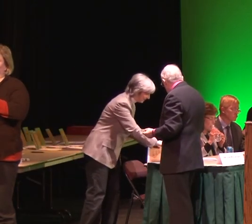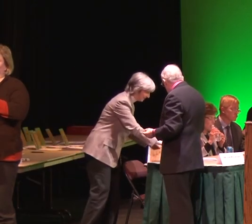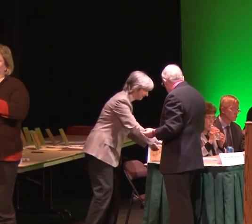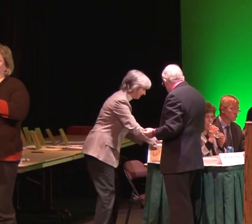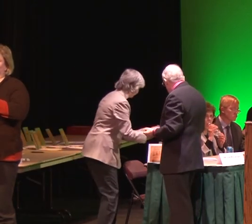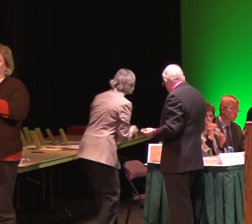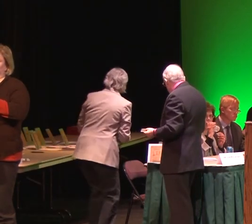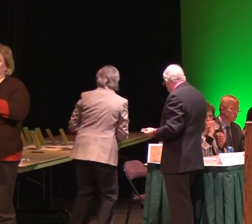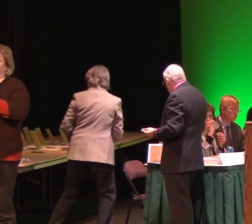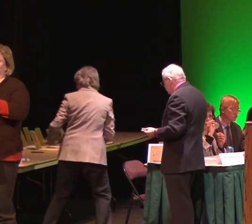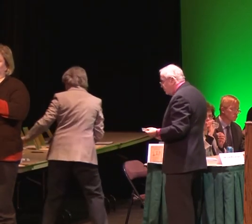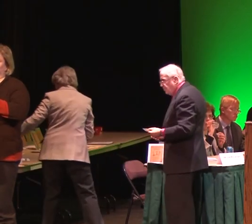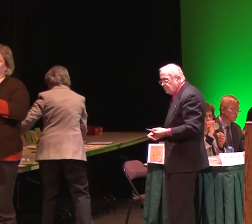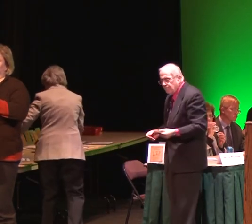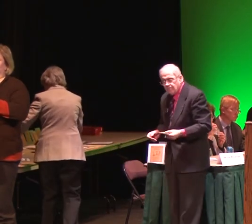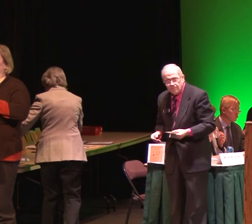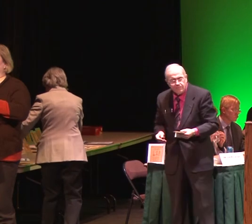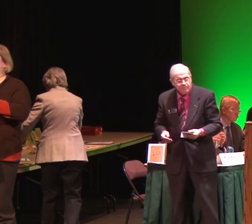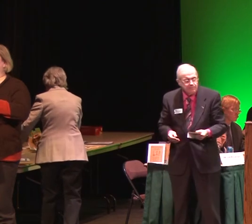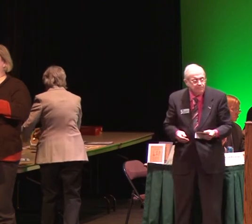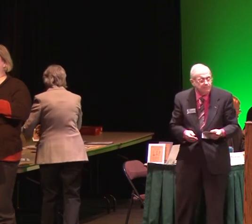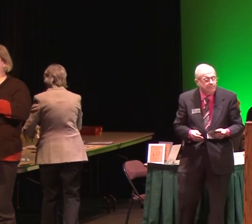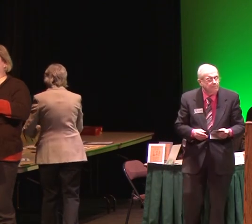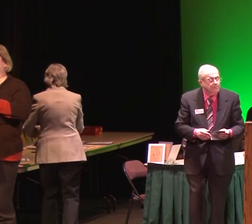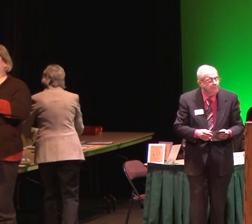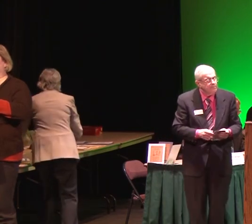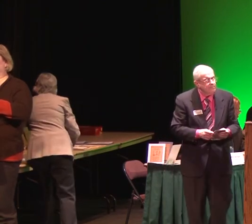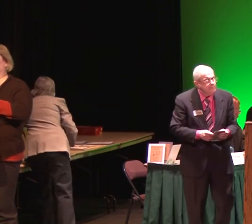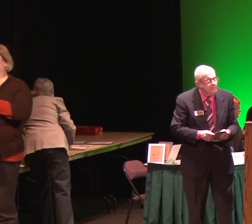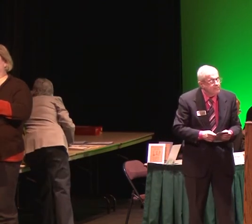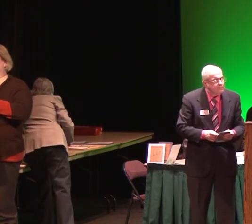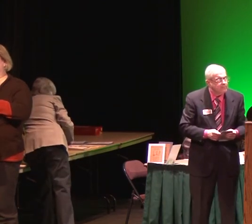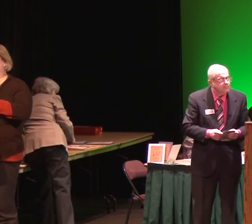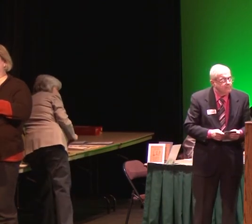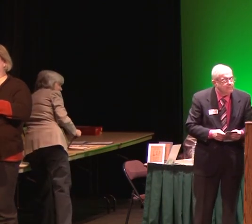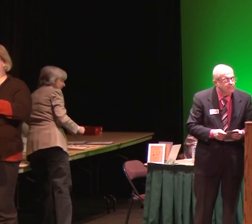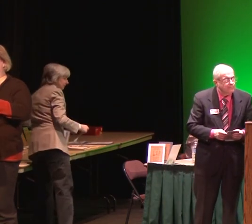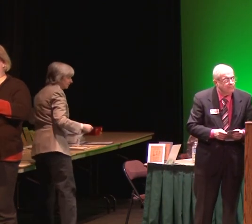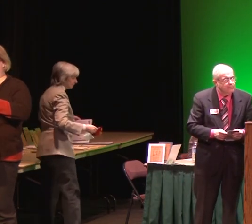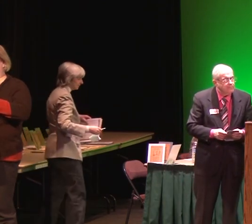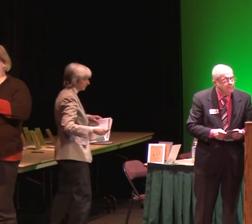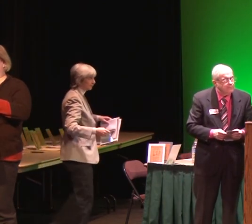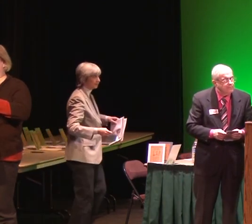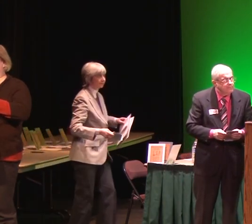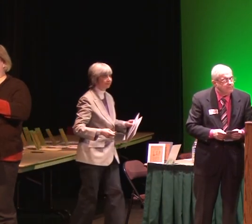is merited by Bailey A. Mello and Abigail N. Nahili,